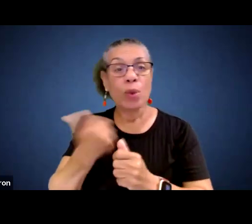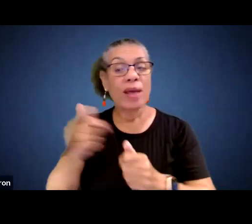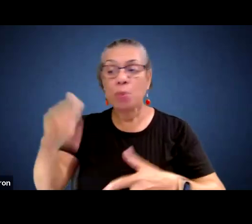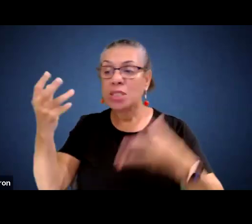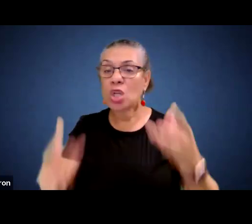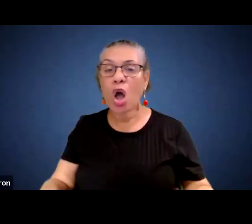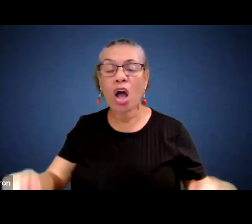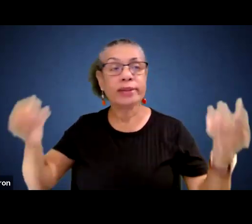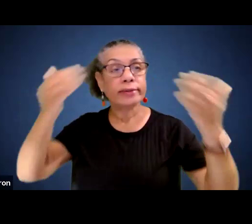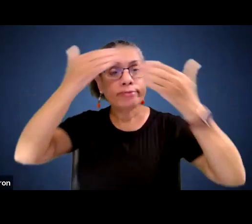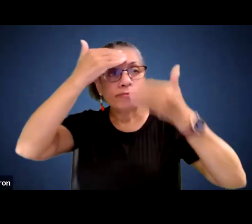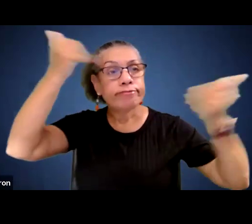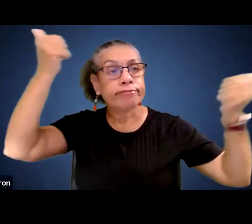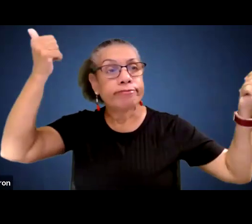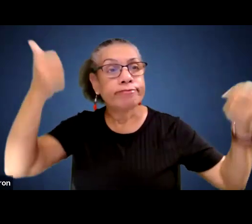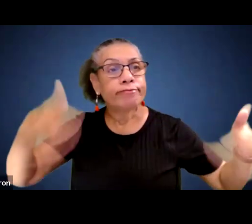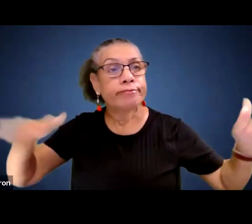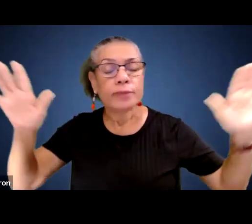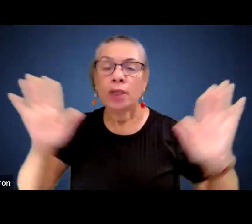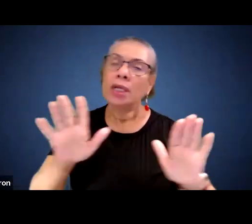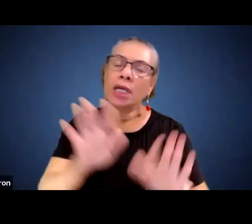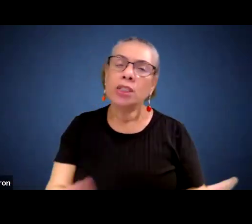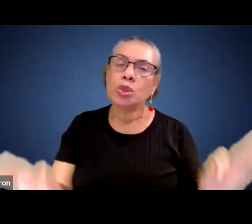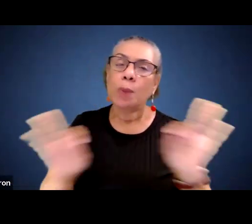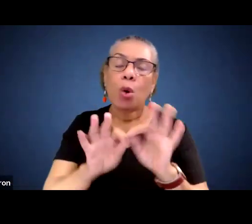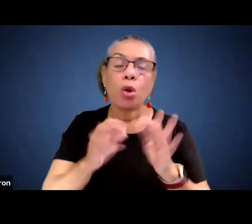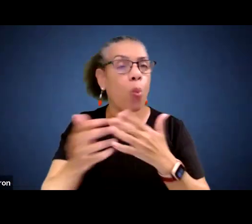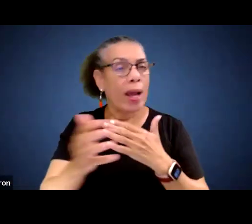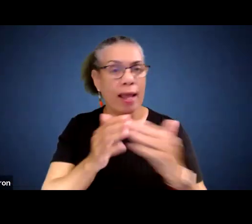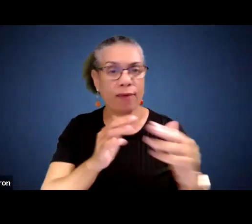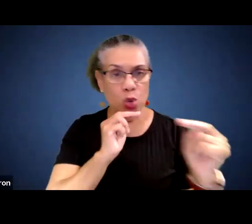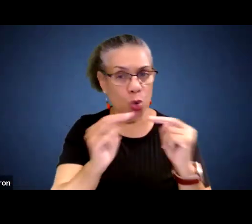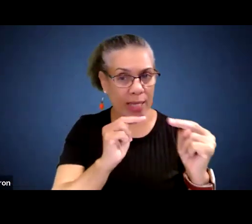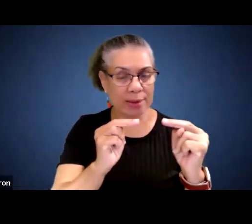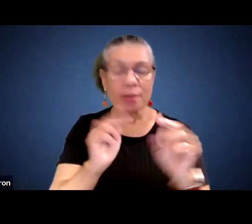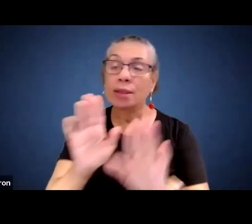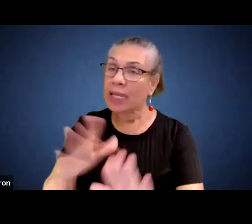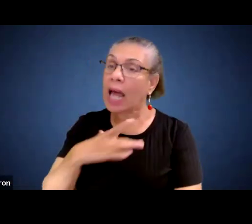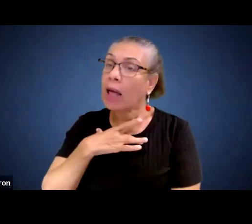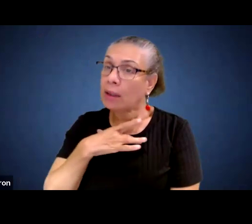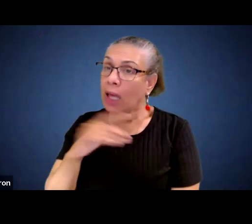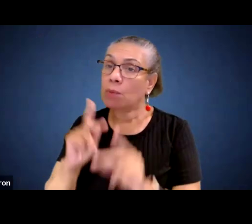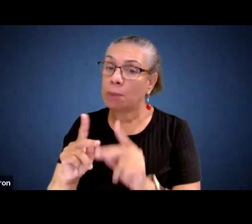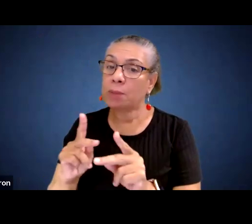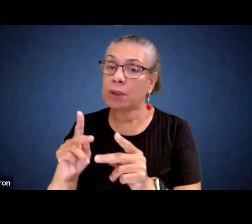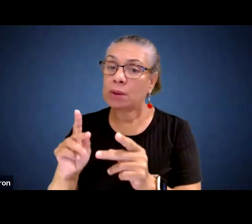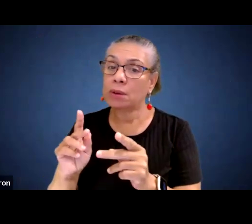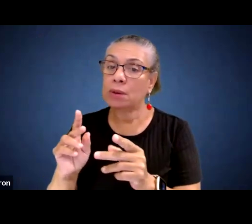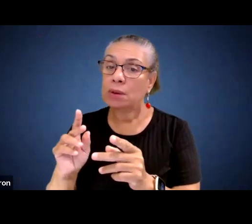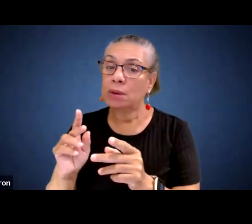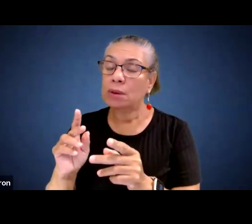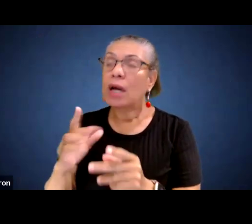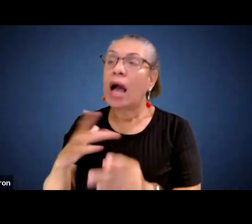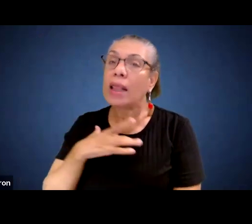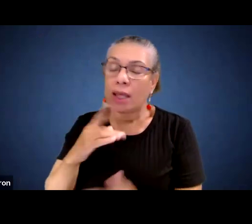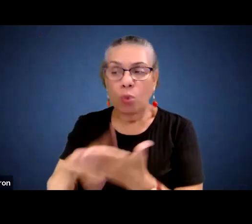just forgets it. So it's really important that whatever was negotiated, and I like what the people have. 30 seconds. Okay, I like what